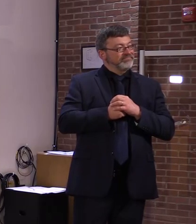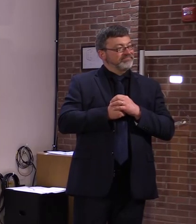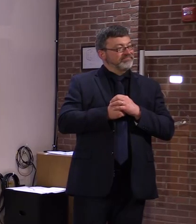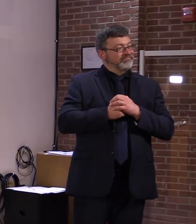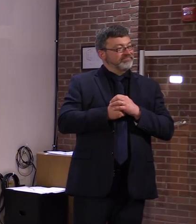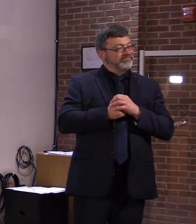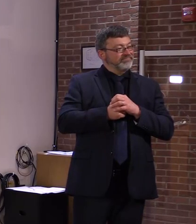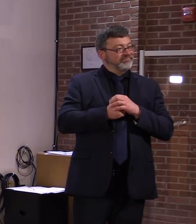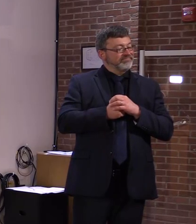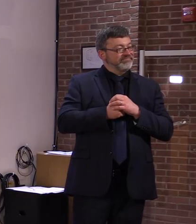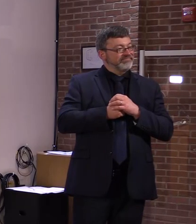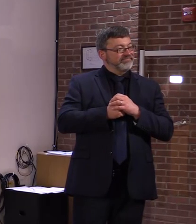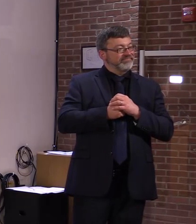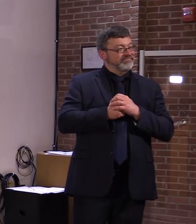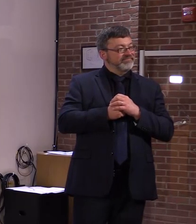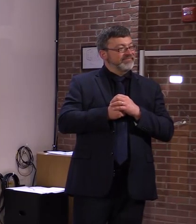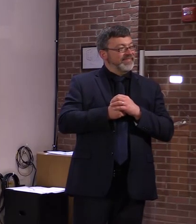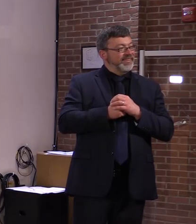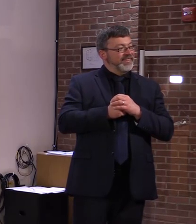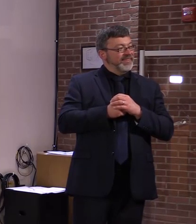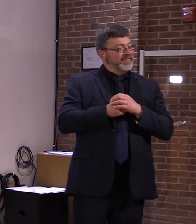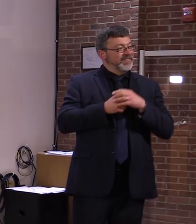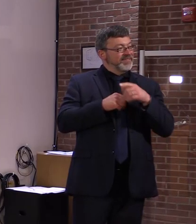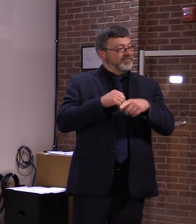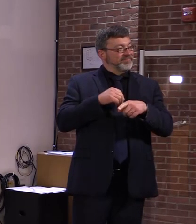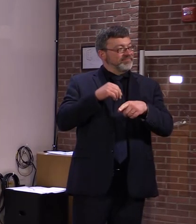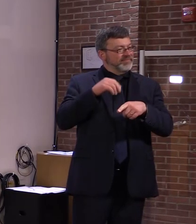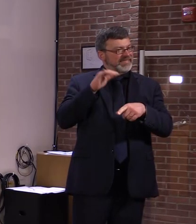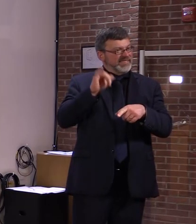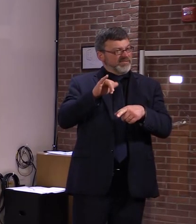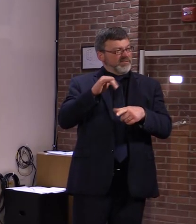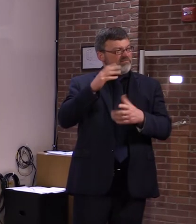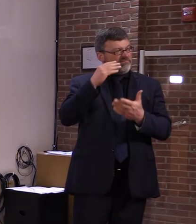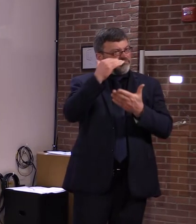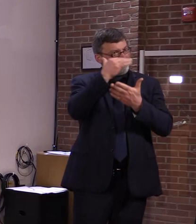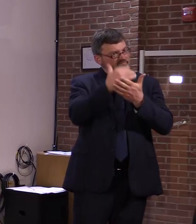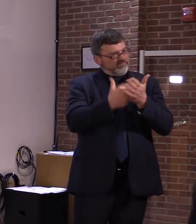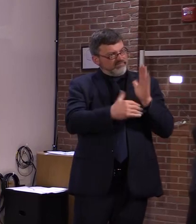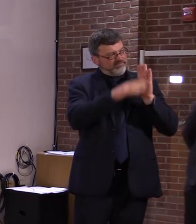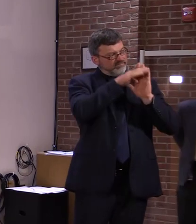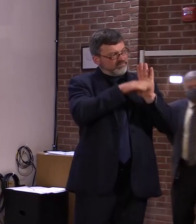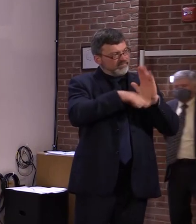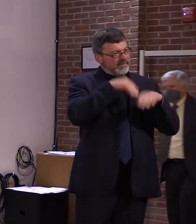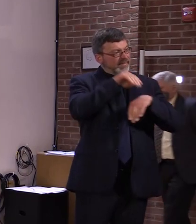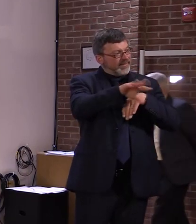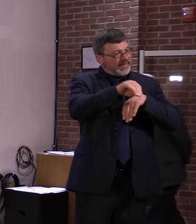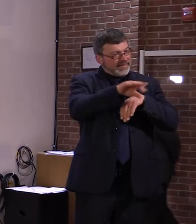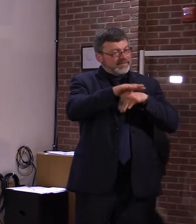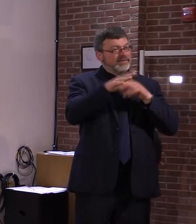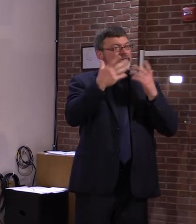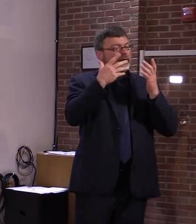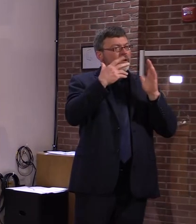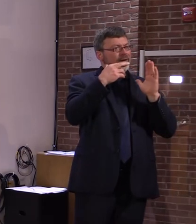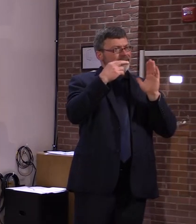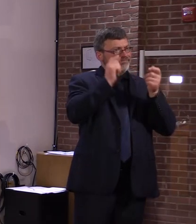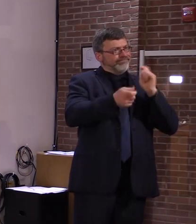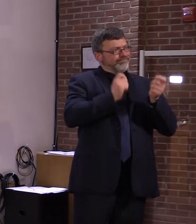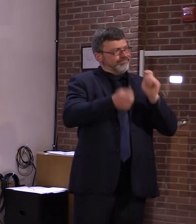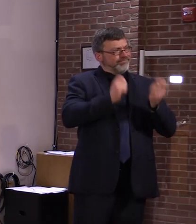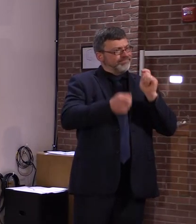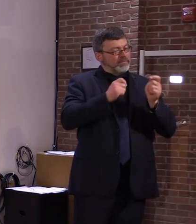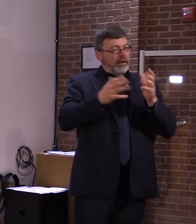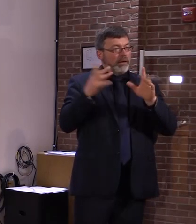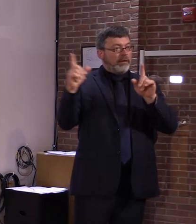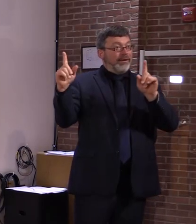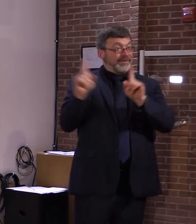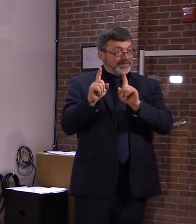Since regulations are changing and more people can be inside without distancing 6 feet, specifically those fully vaccinated, why not open all schools